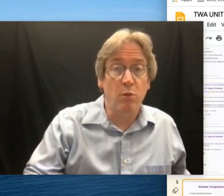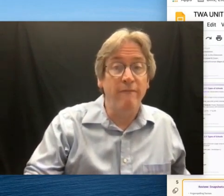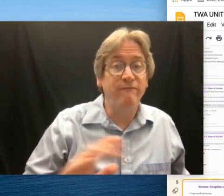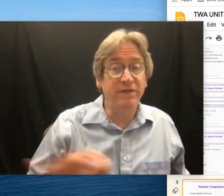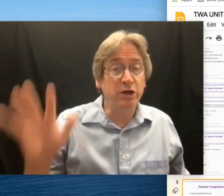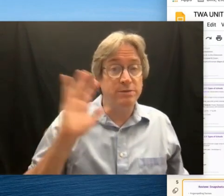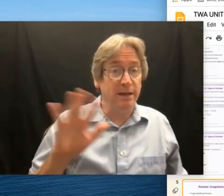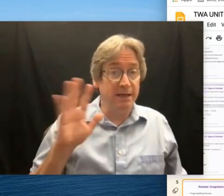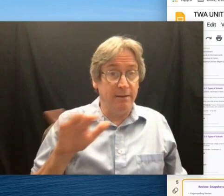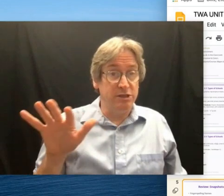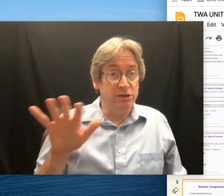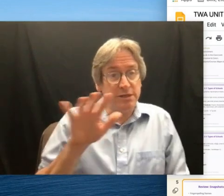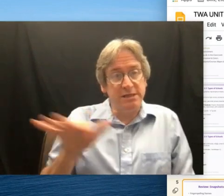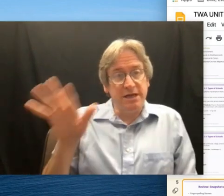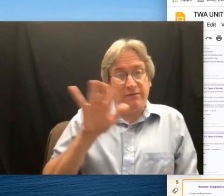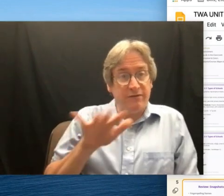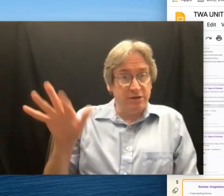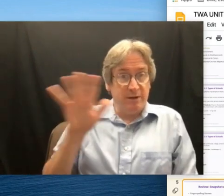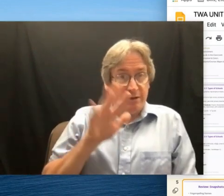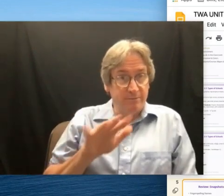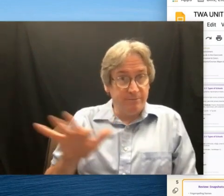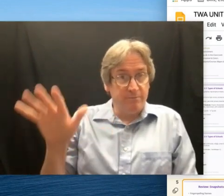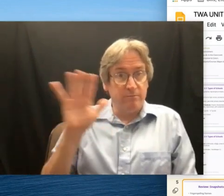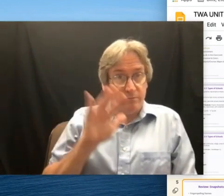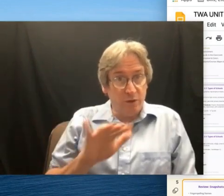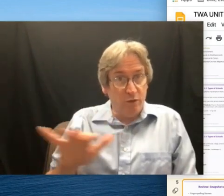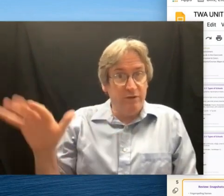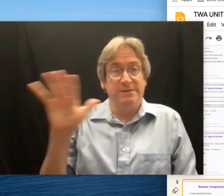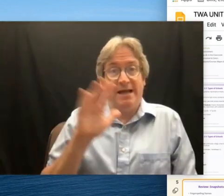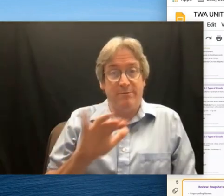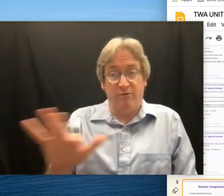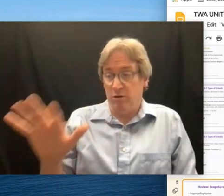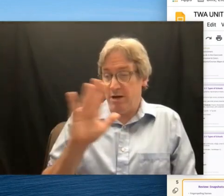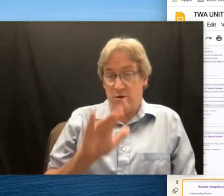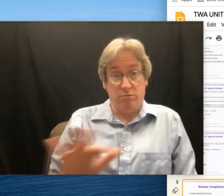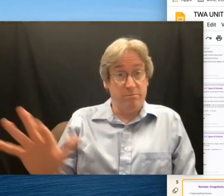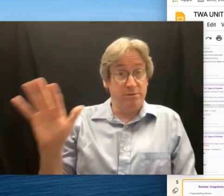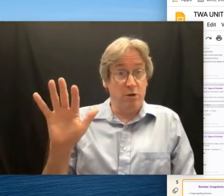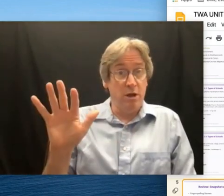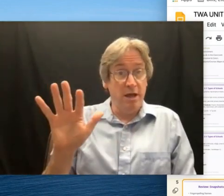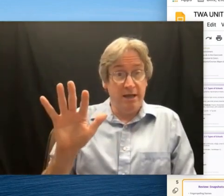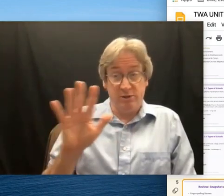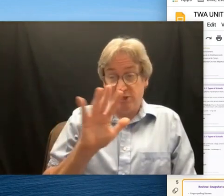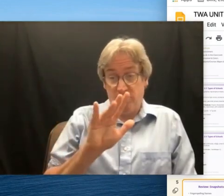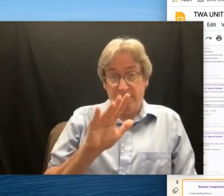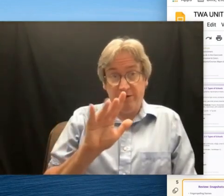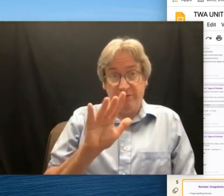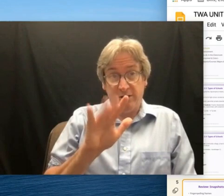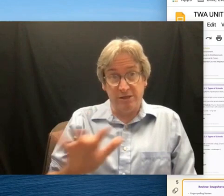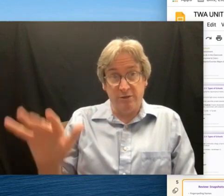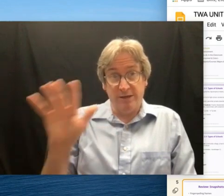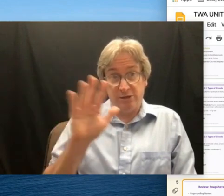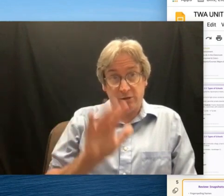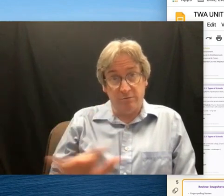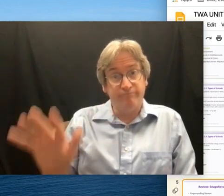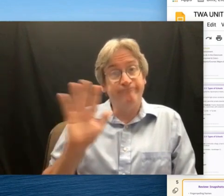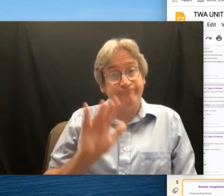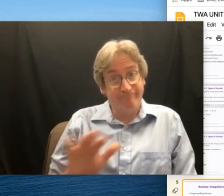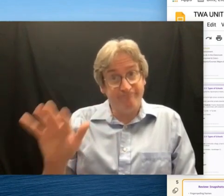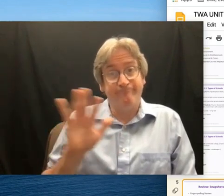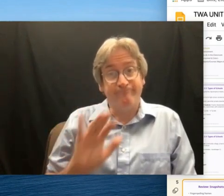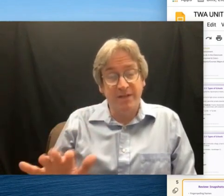So fingerspelling names. So this is a sign for fingerspelling. We've used that before now. So it's just wiggling your fingers and doing a